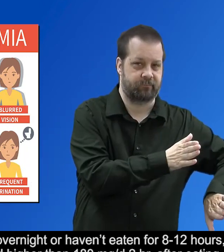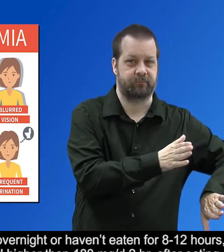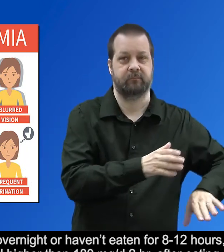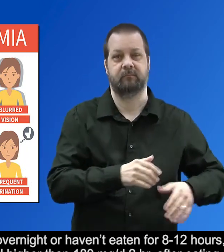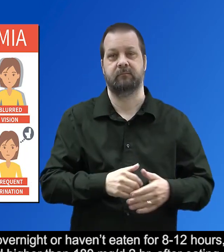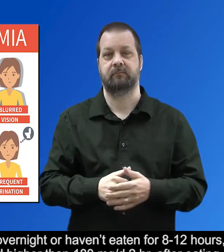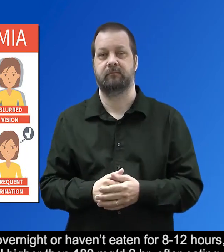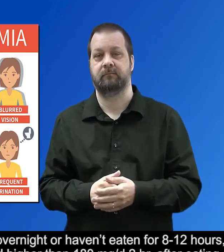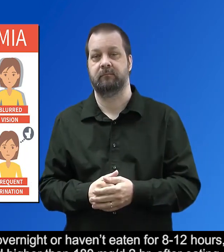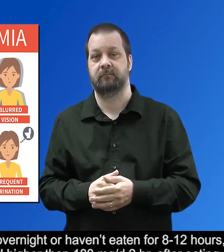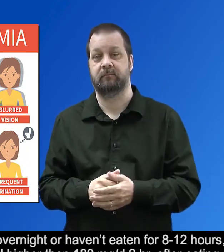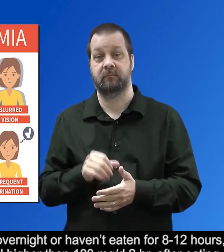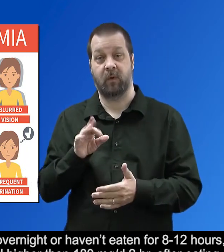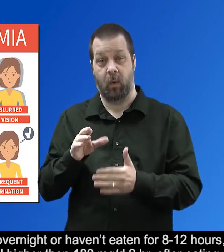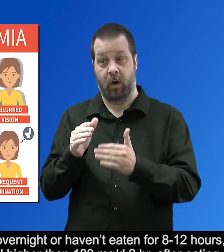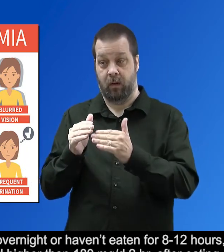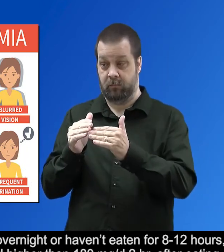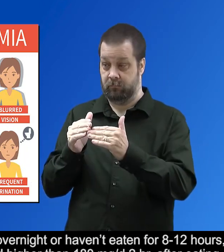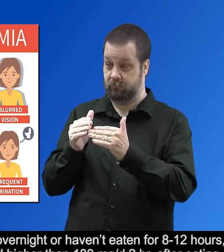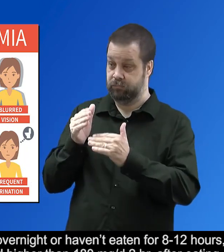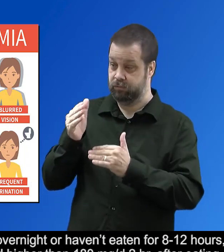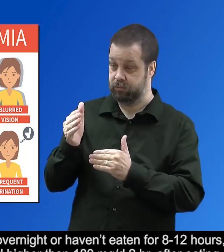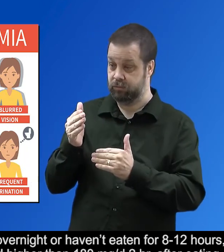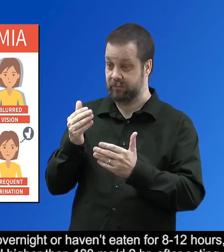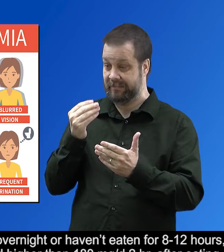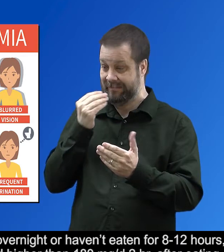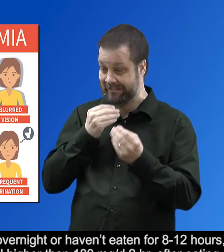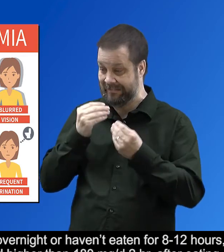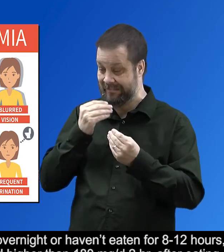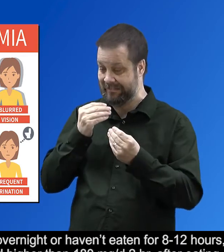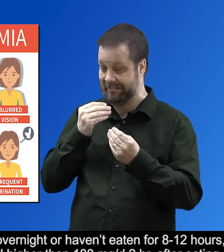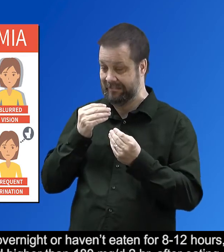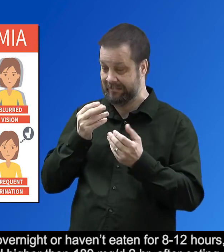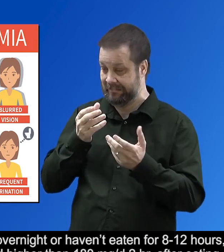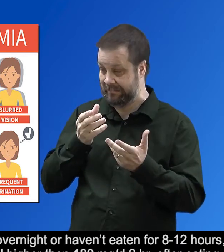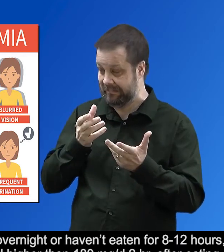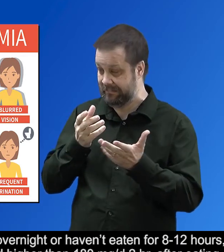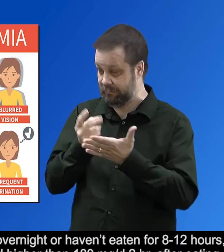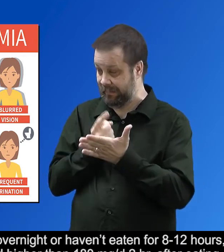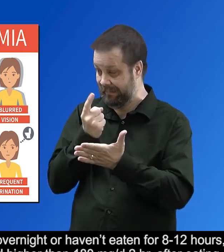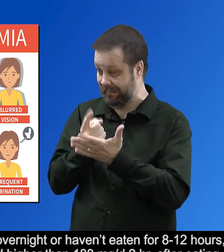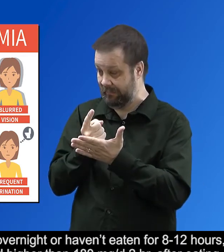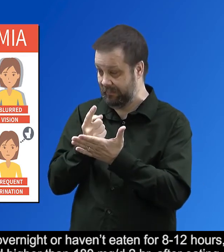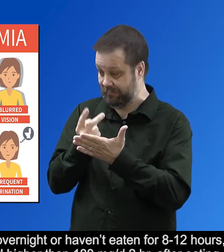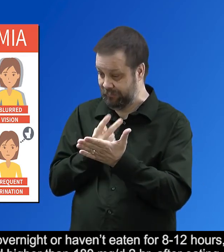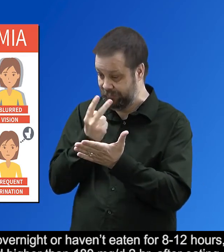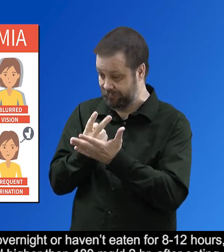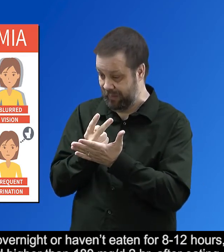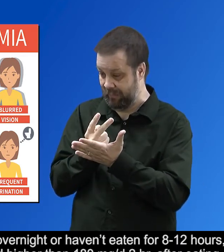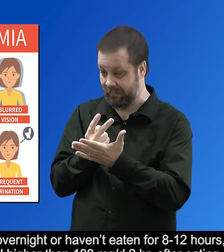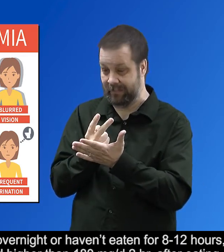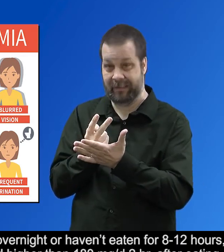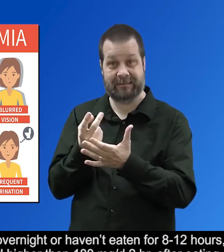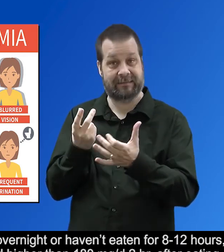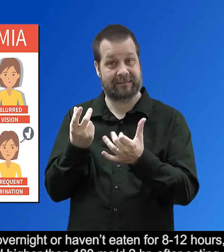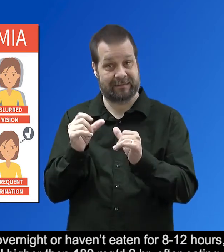water. And higher than 180 milligrams per deciliter 2 hours after